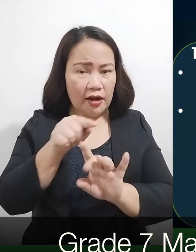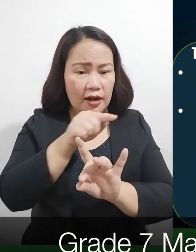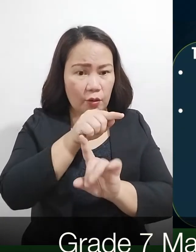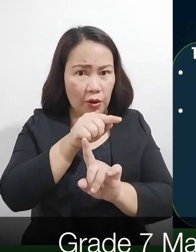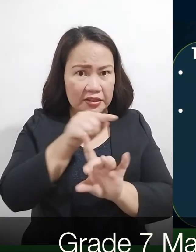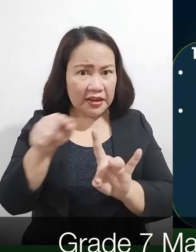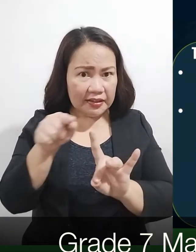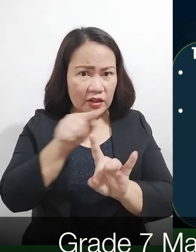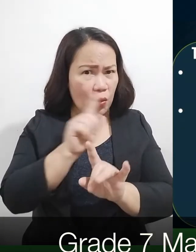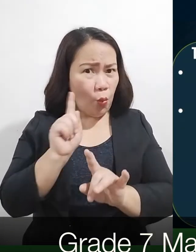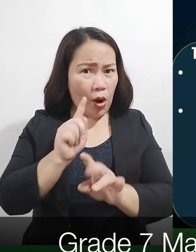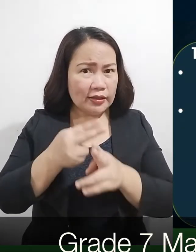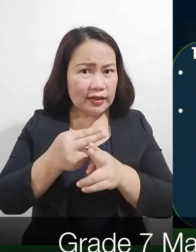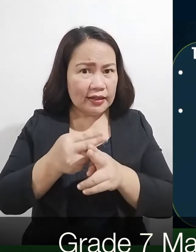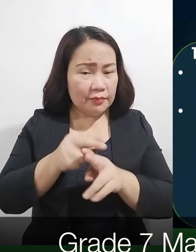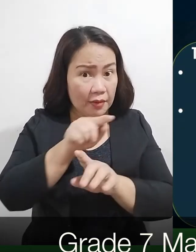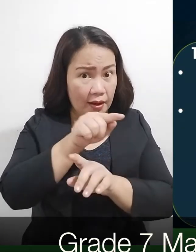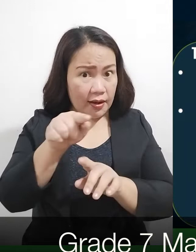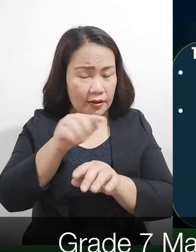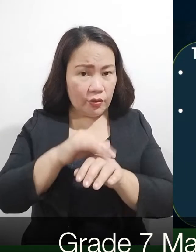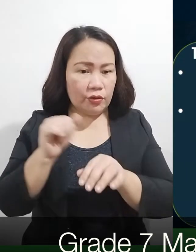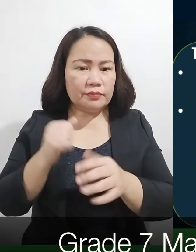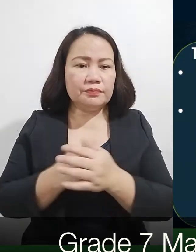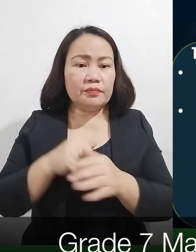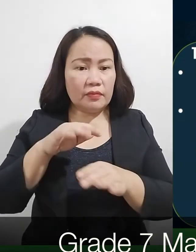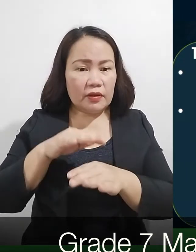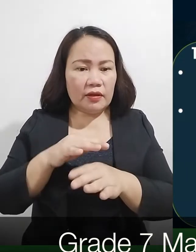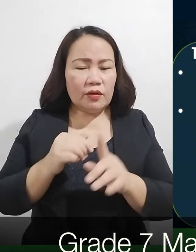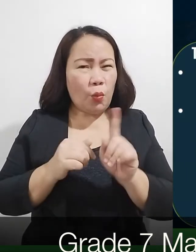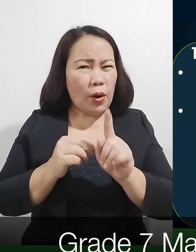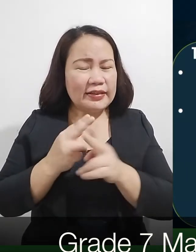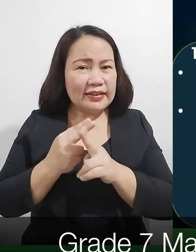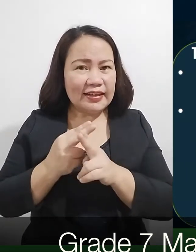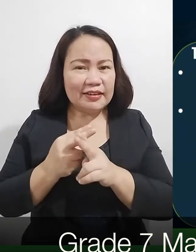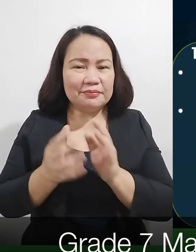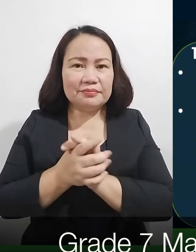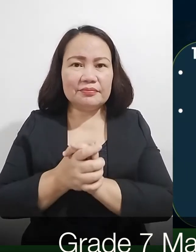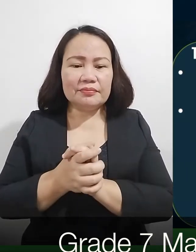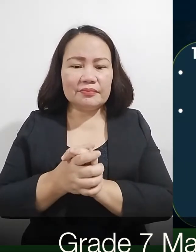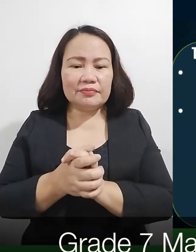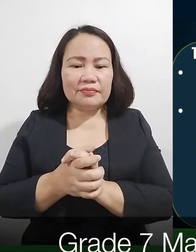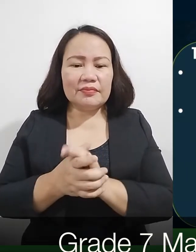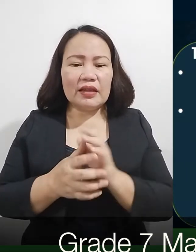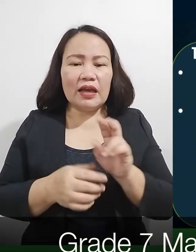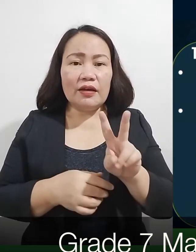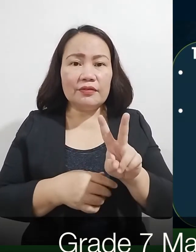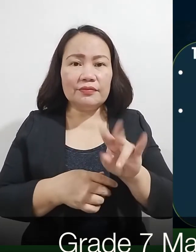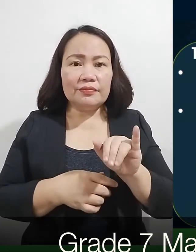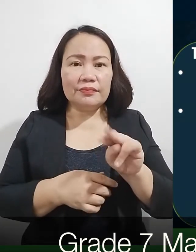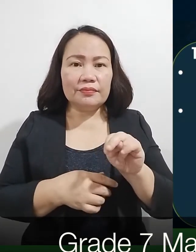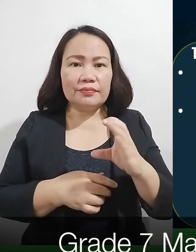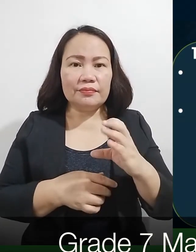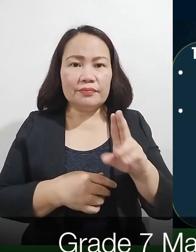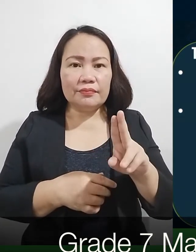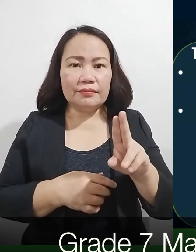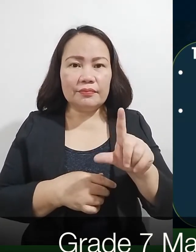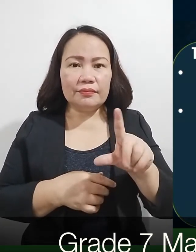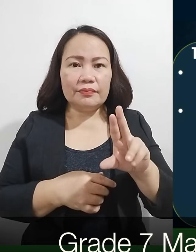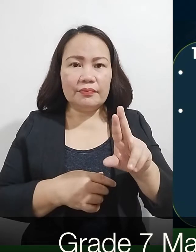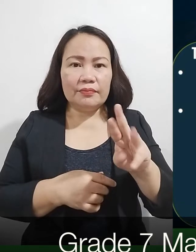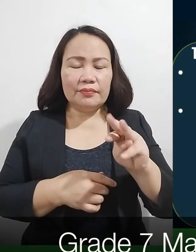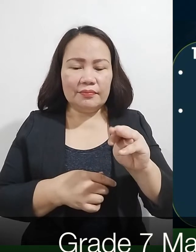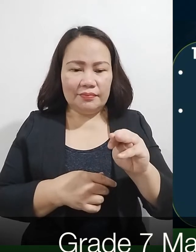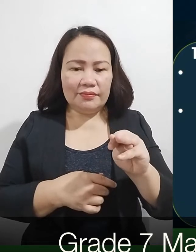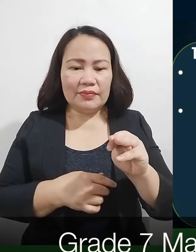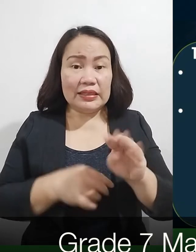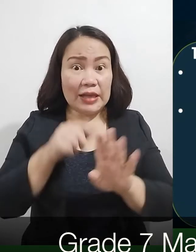tawag natin dun sa bar na nilalagay natin above the repeating digits? So, that is what we call the